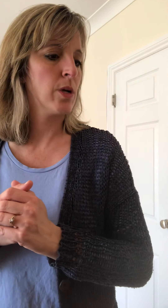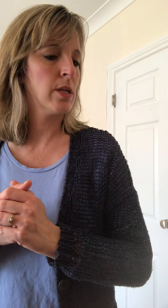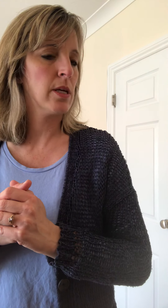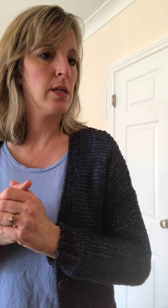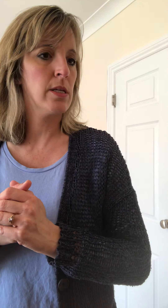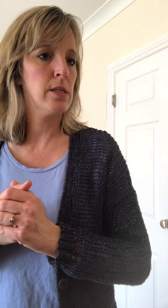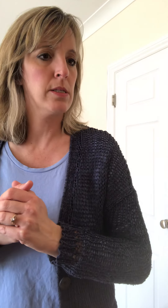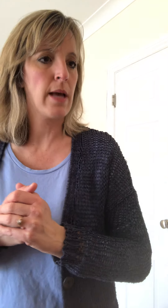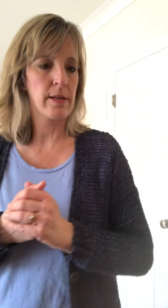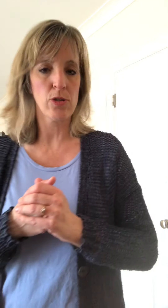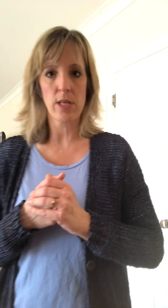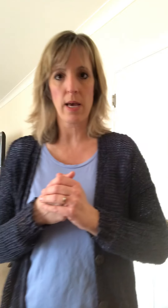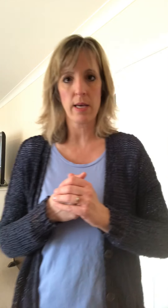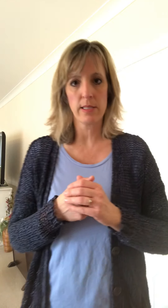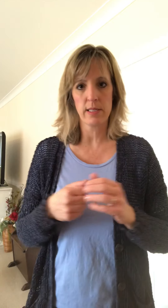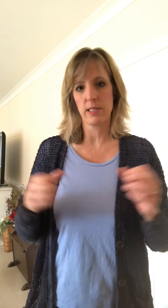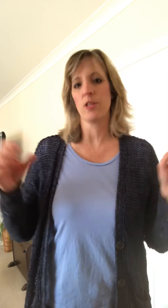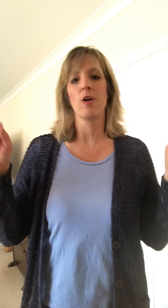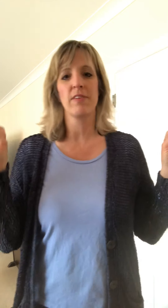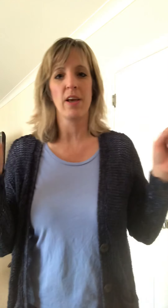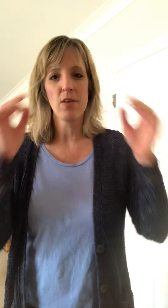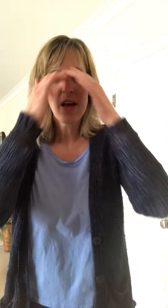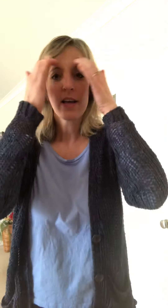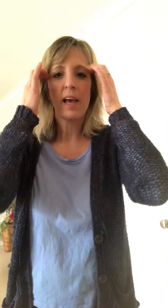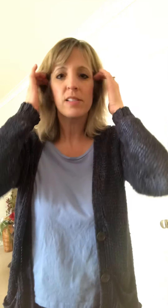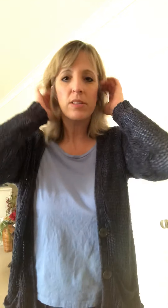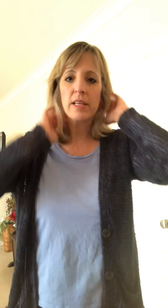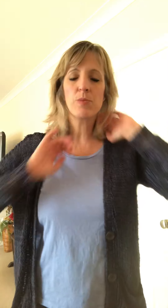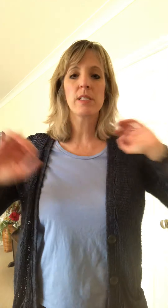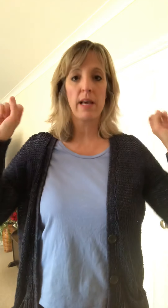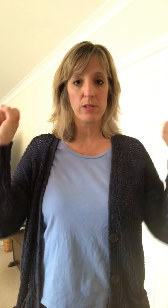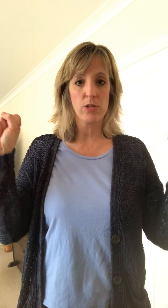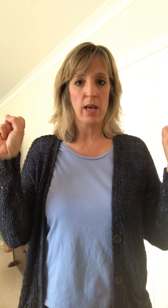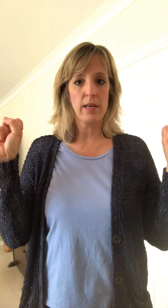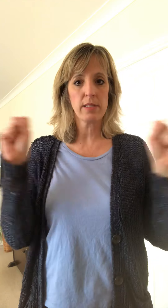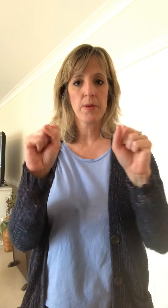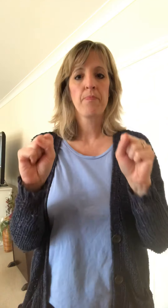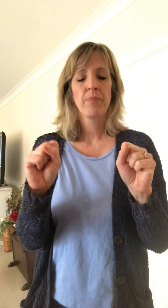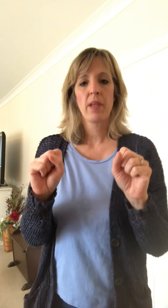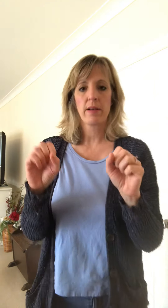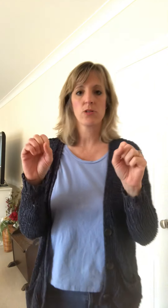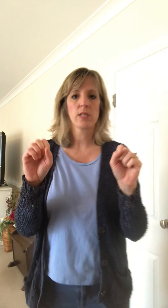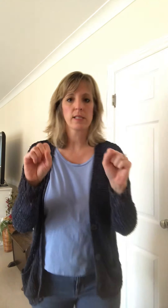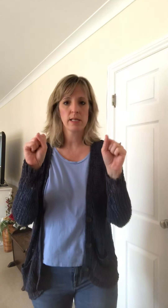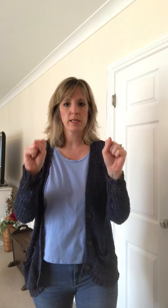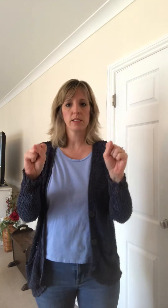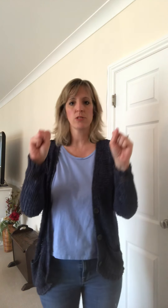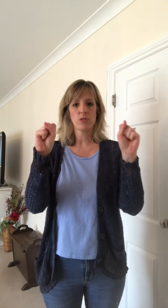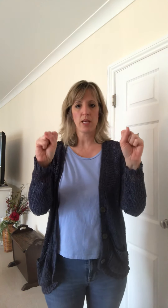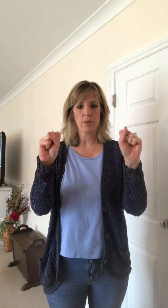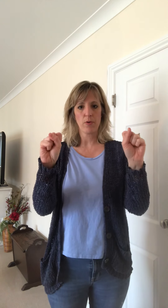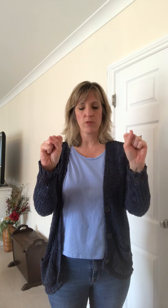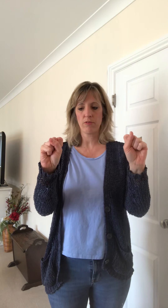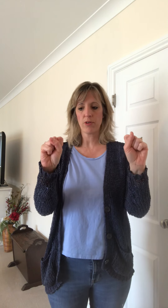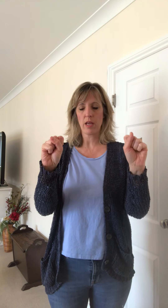one is exercise. This is a long video. Okay, so the next one is exercise. Exercise is you take both of your